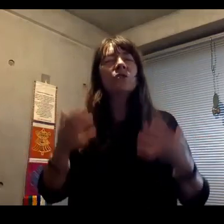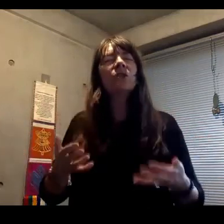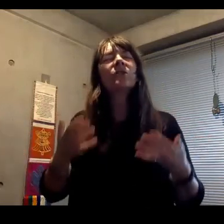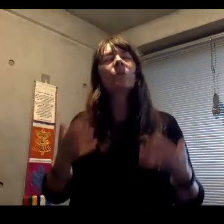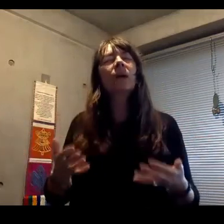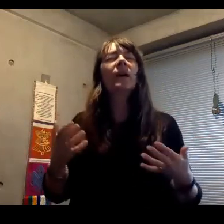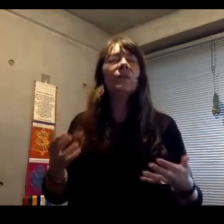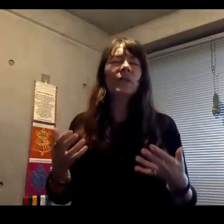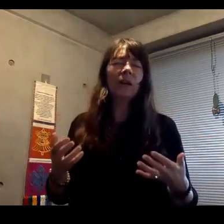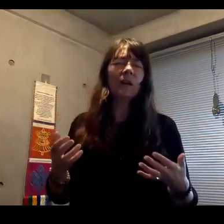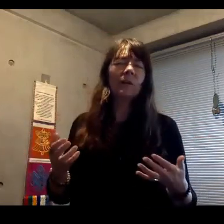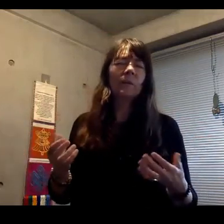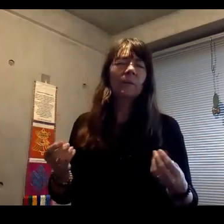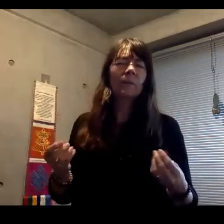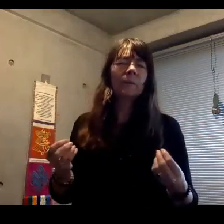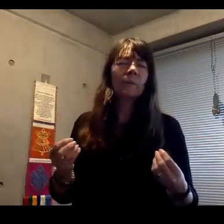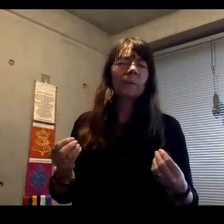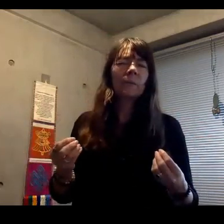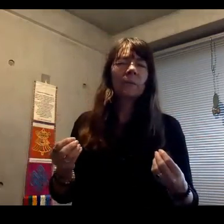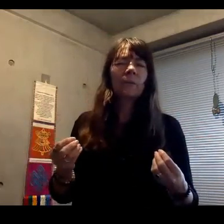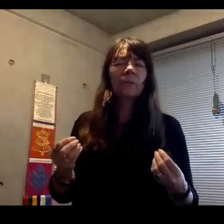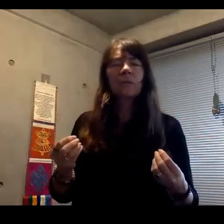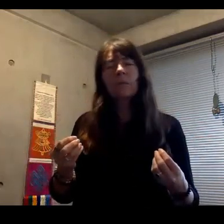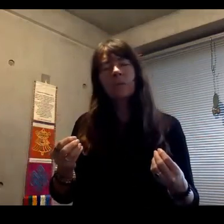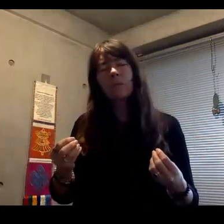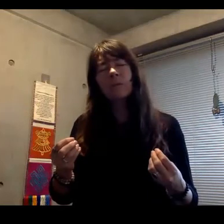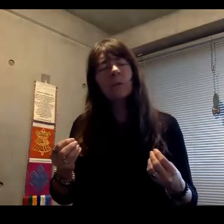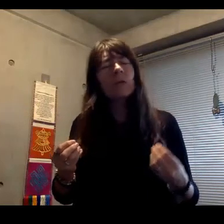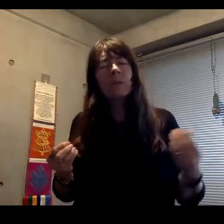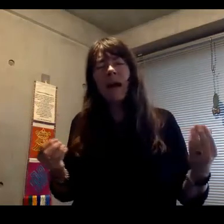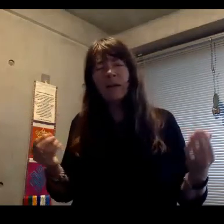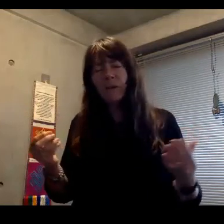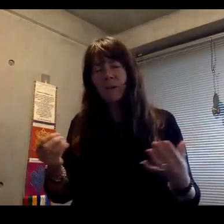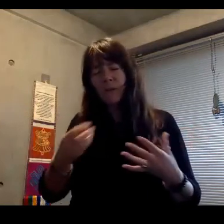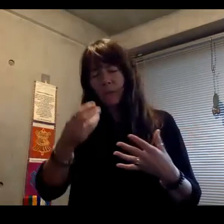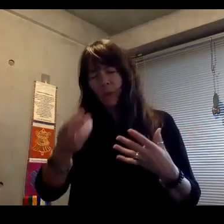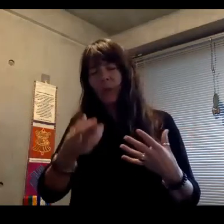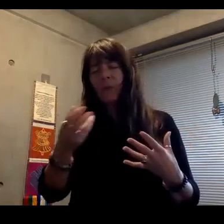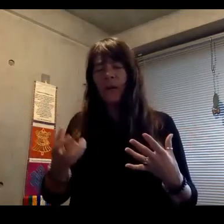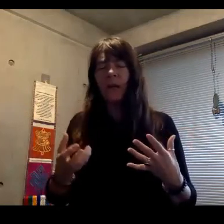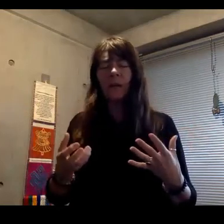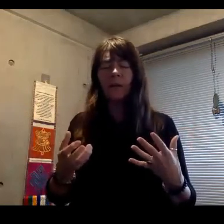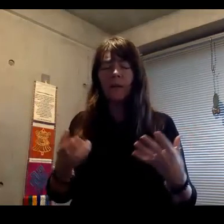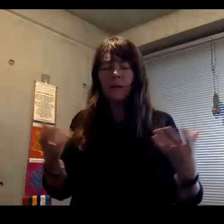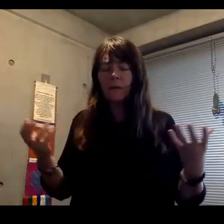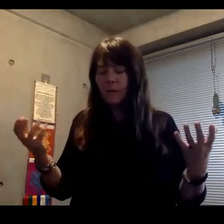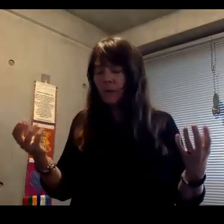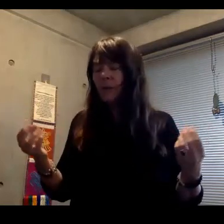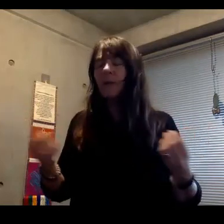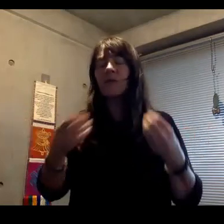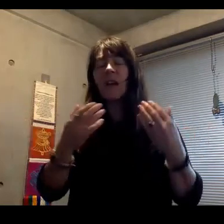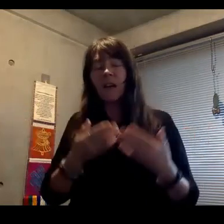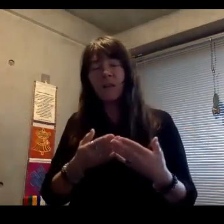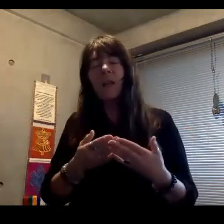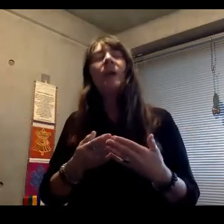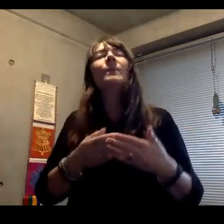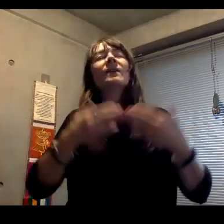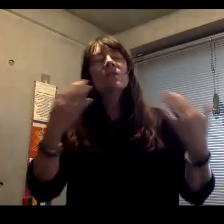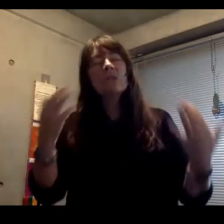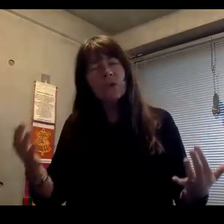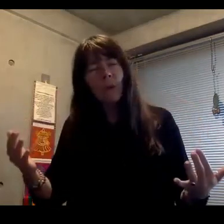that's just the way of it there. Right. So it doesn't matter if it's what you say, different